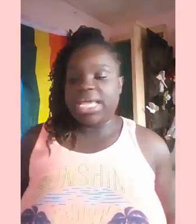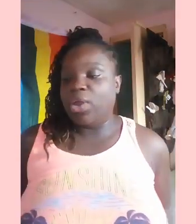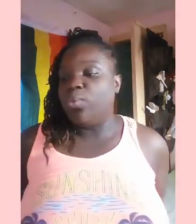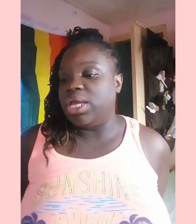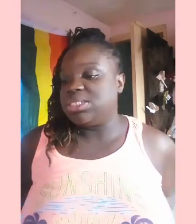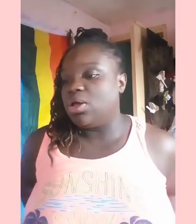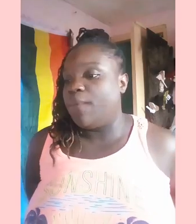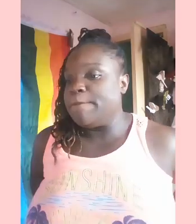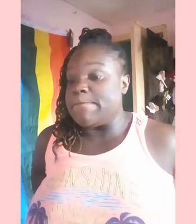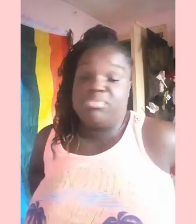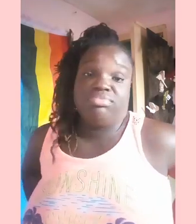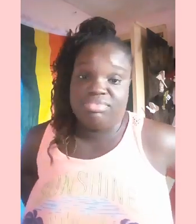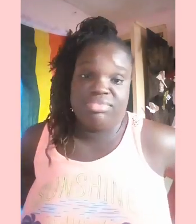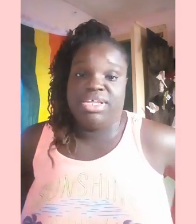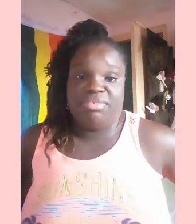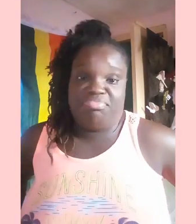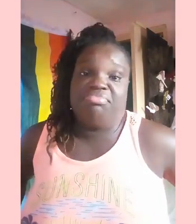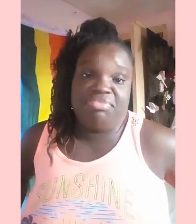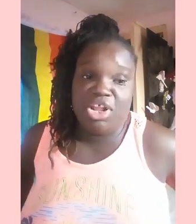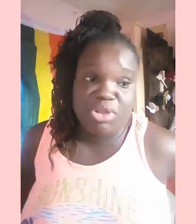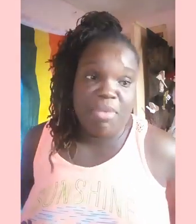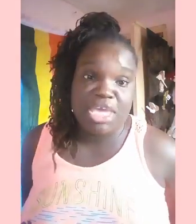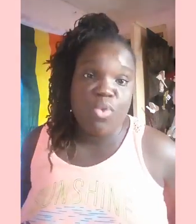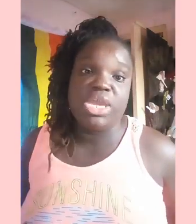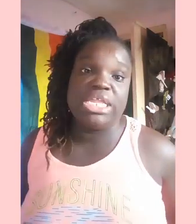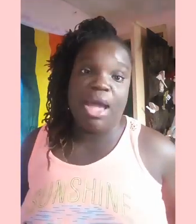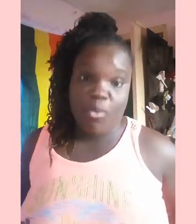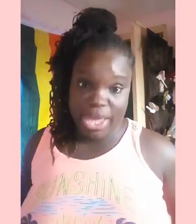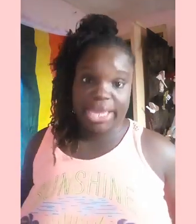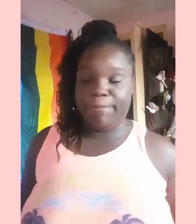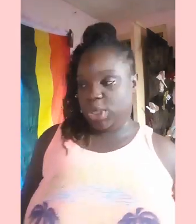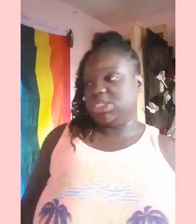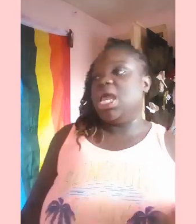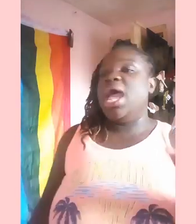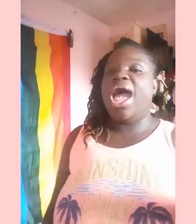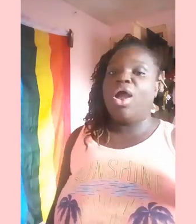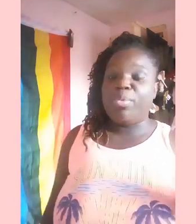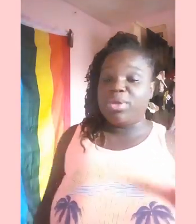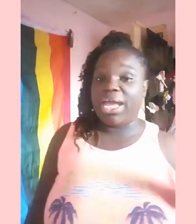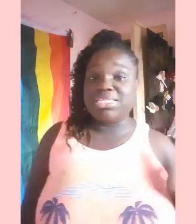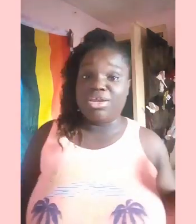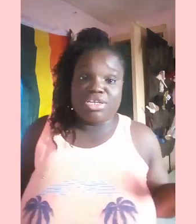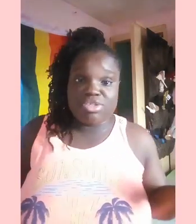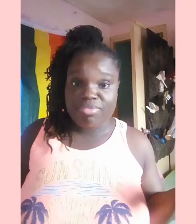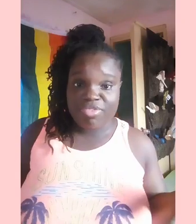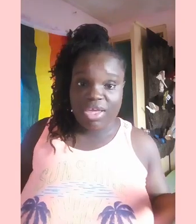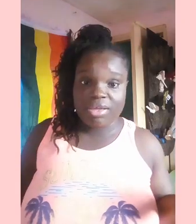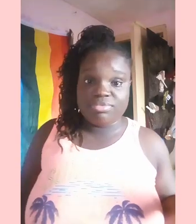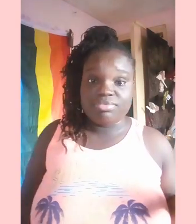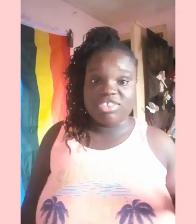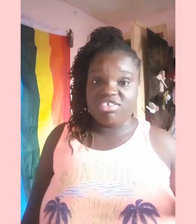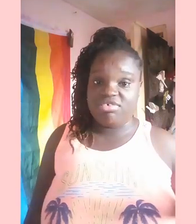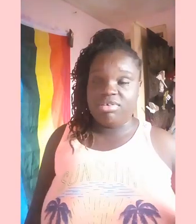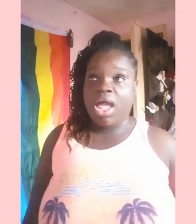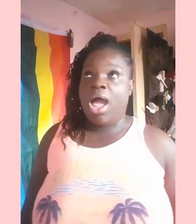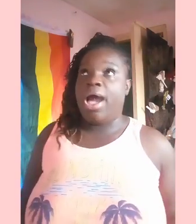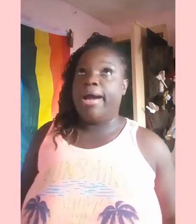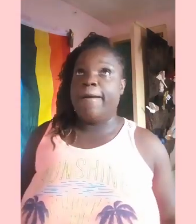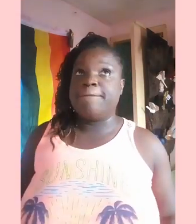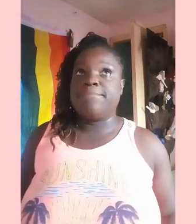can wing. So no, look at me, can't wing it that well, but I hope you guys learned something, you know.